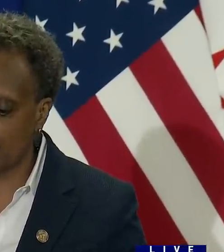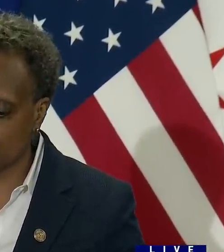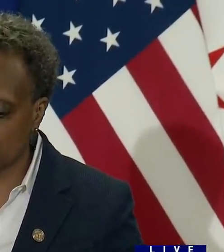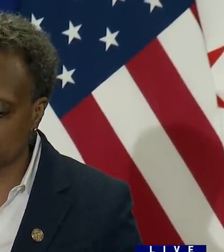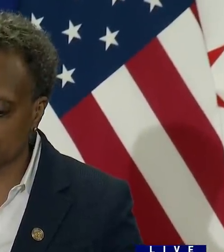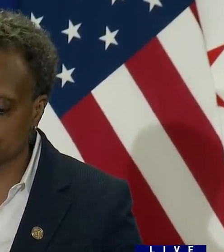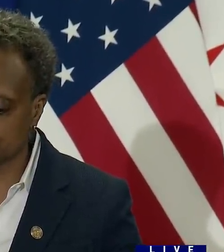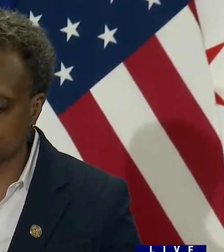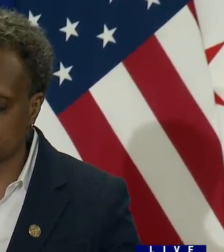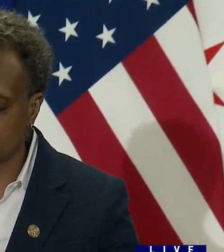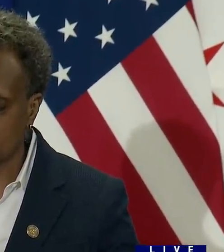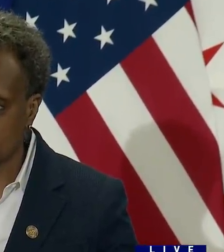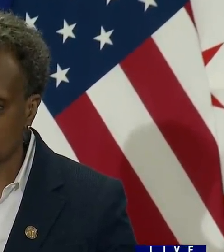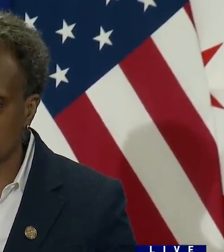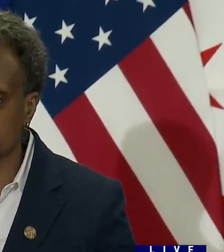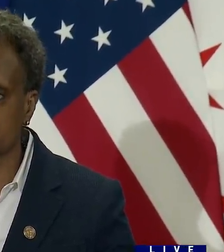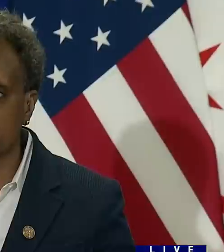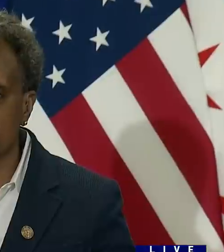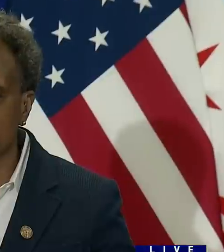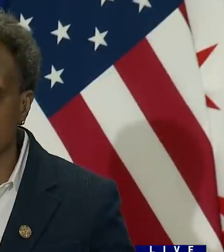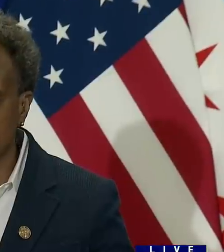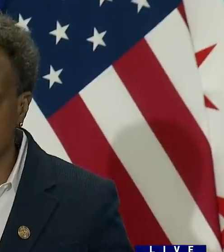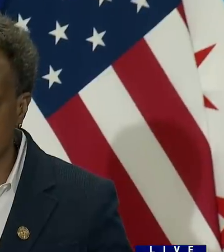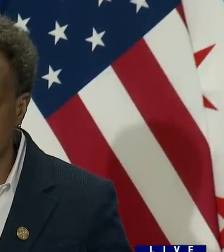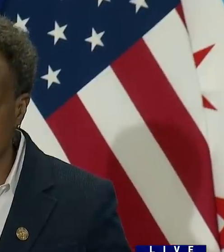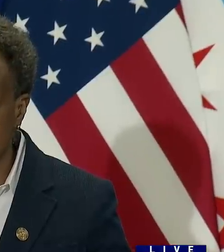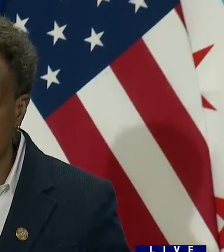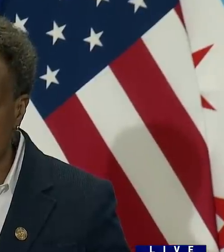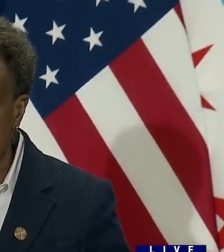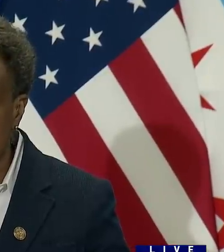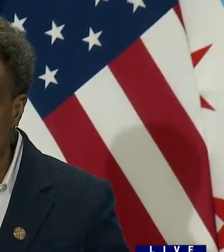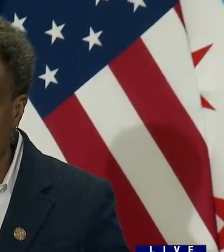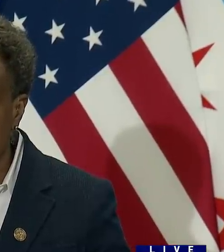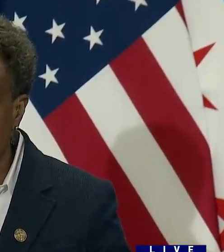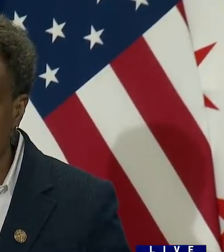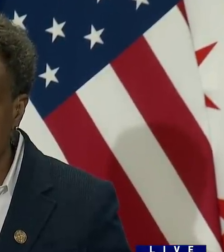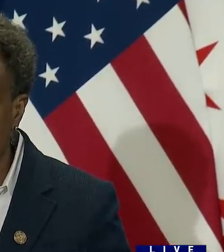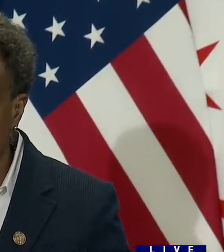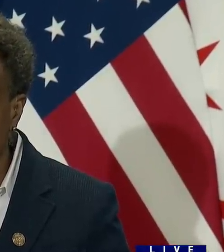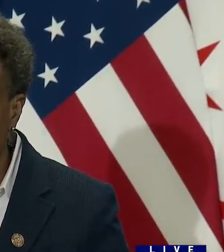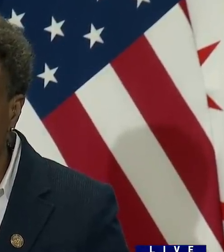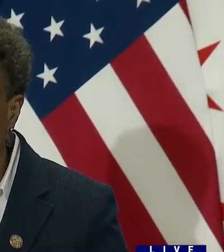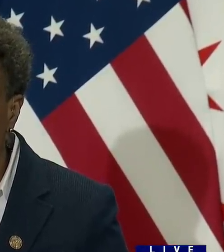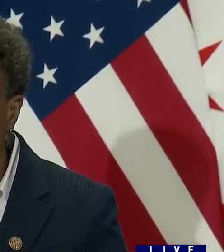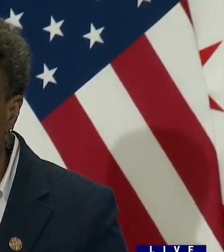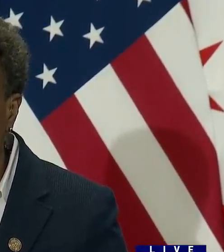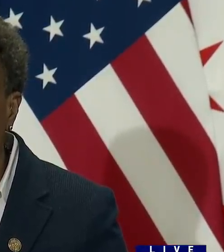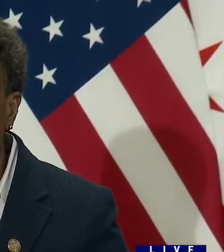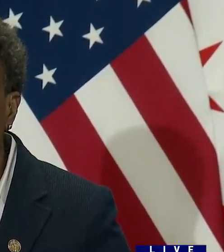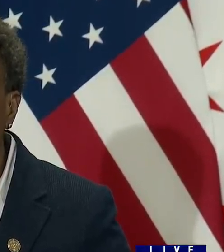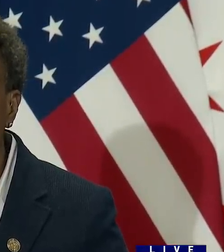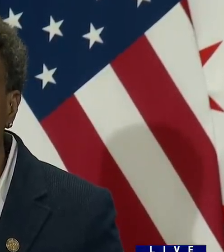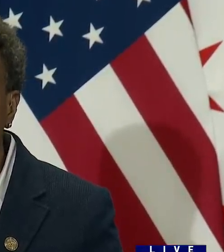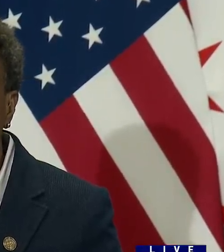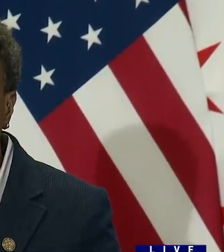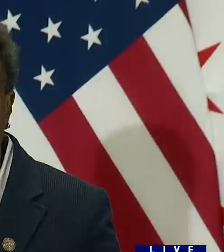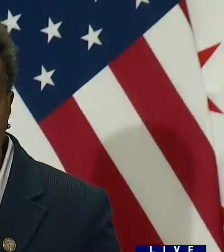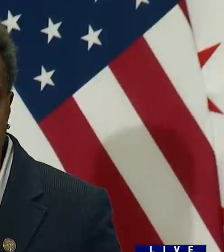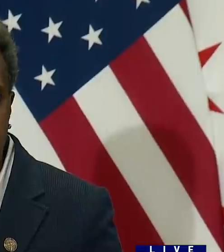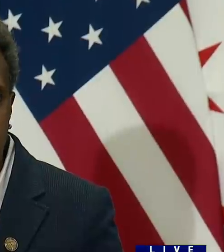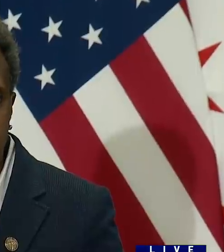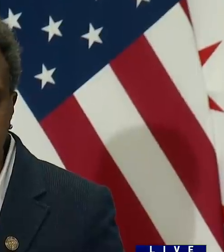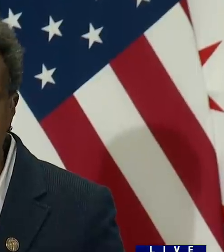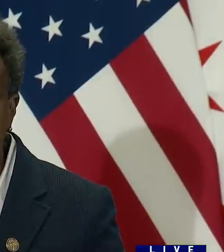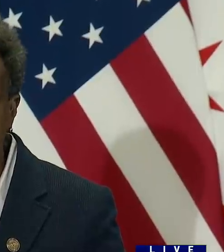Congressman Bobby Rush, who yesterday brought to my attention some information that shocked me, shocked